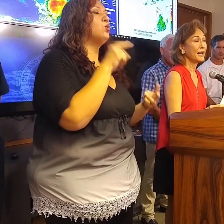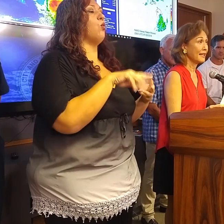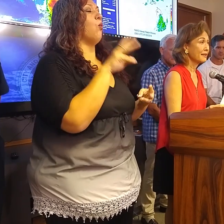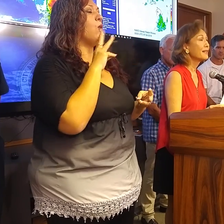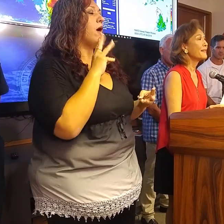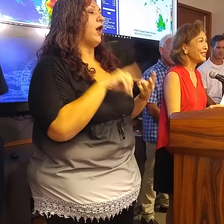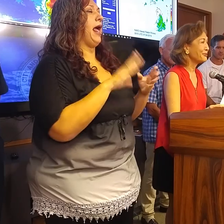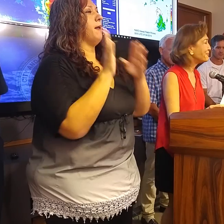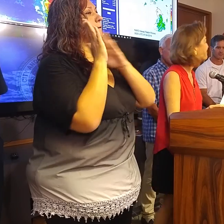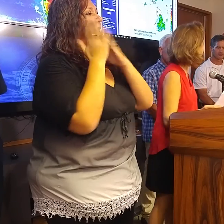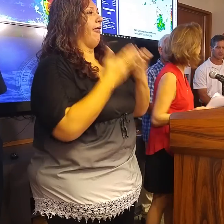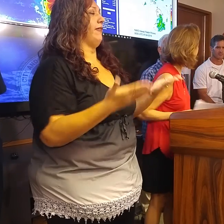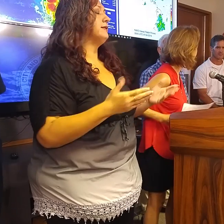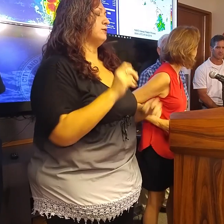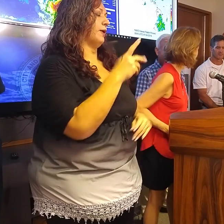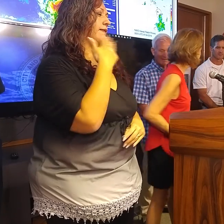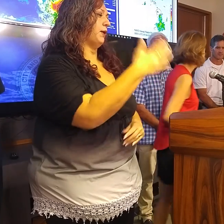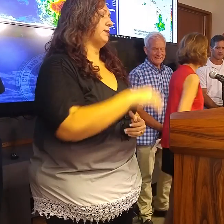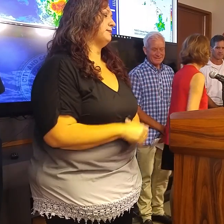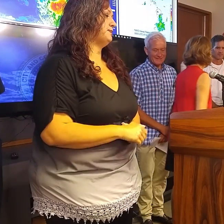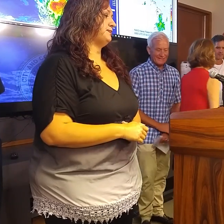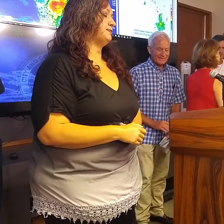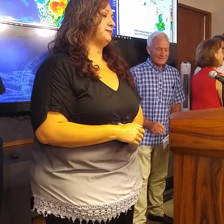and bedding. Thank you. Thanks, Coralie.